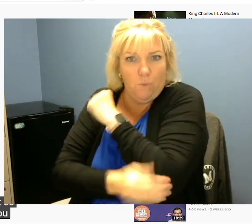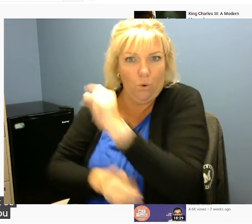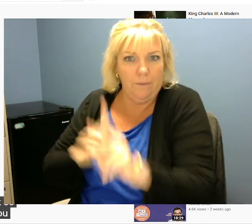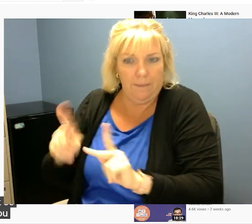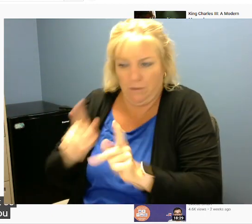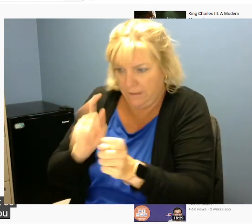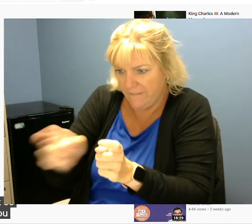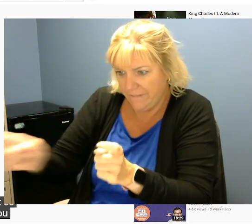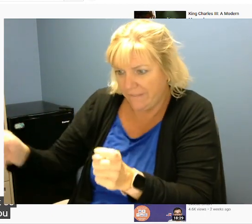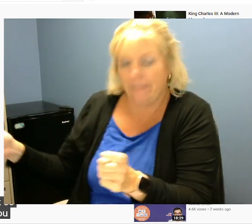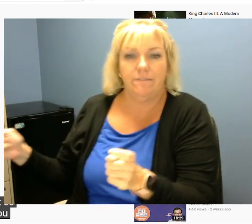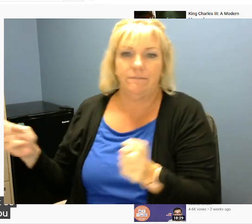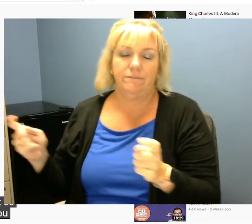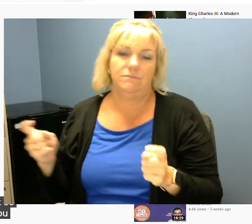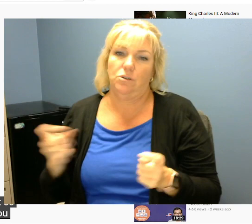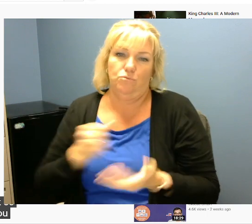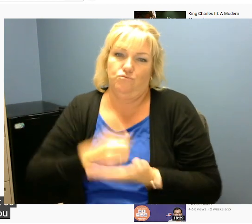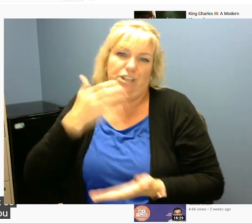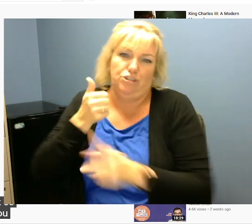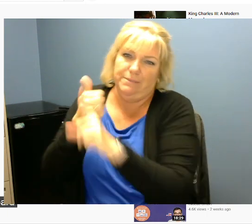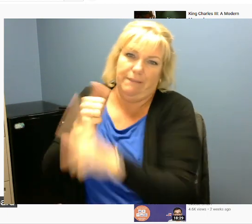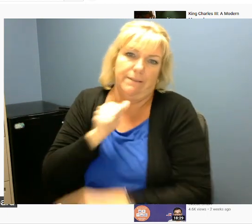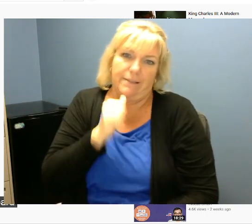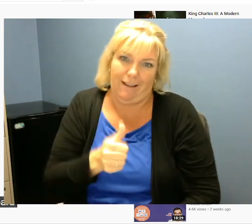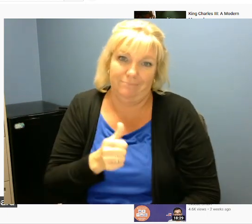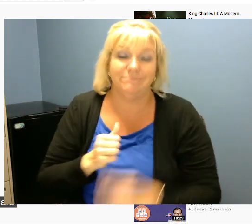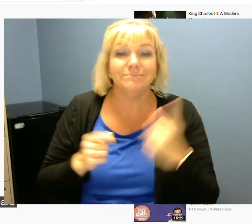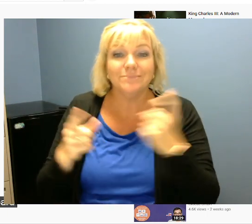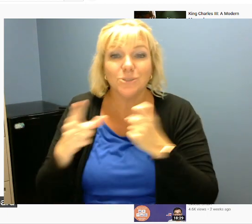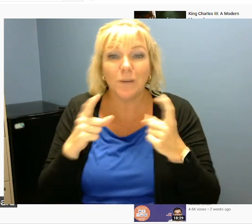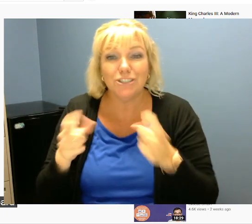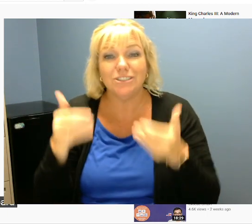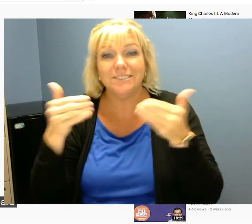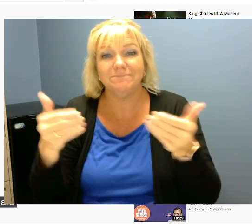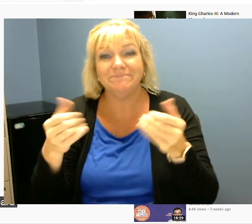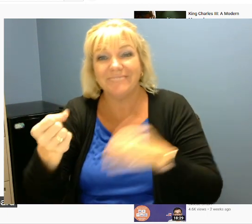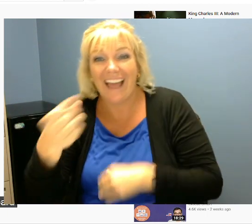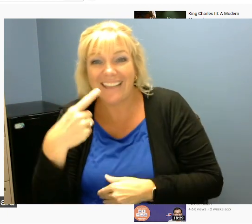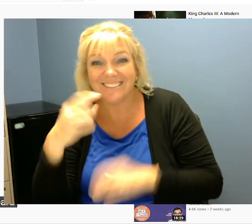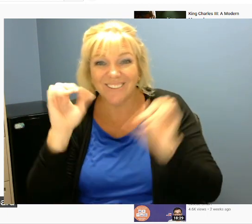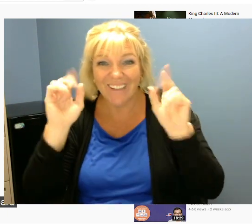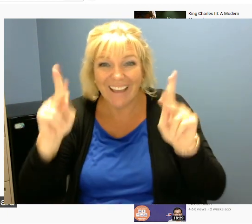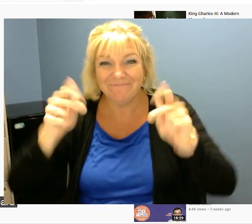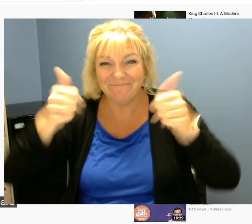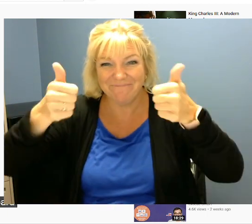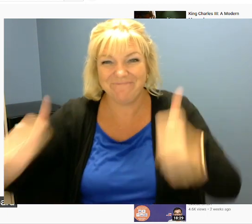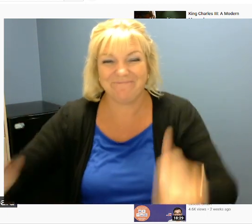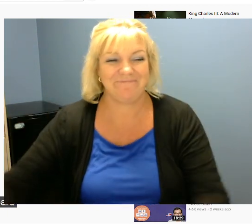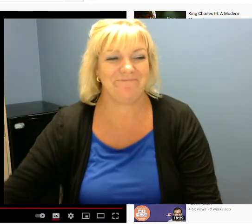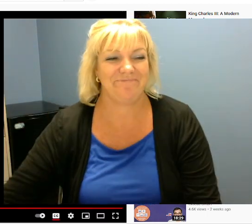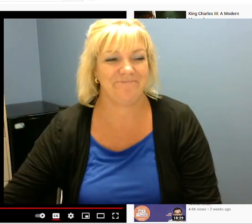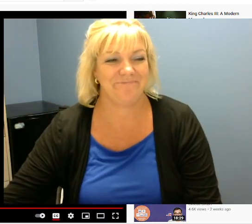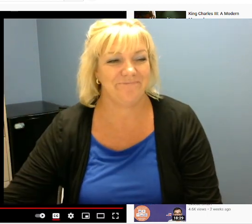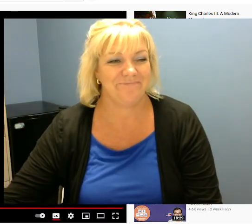that do not. So, all right, if you have any questions, you can leave those in the discussion board with this module. Take care. Bye.